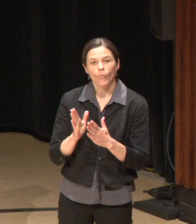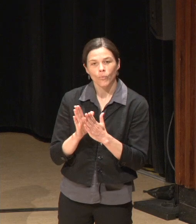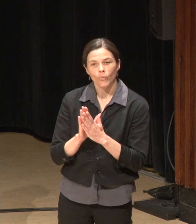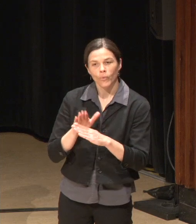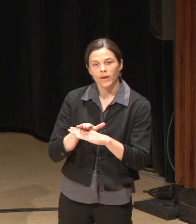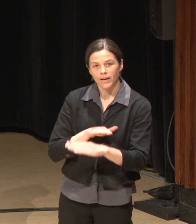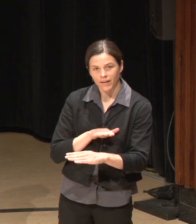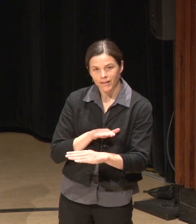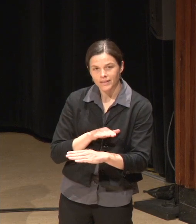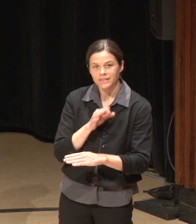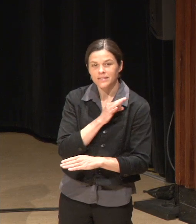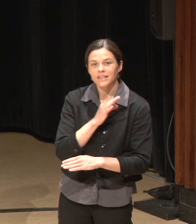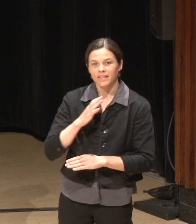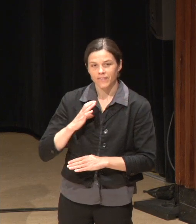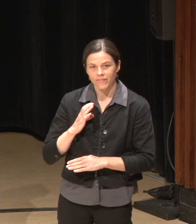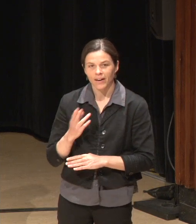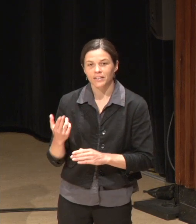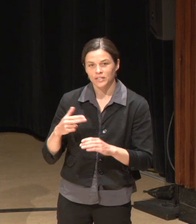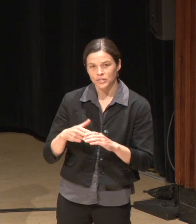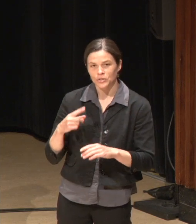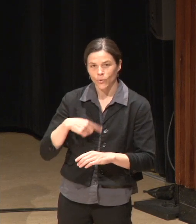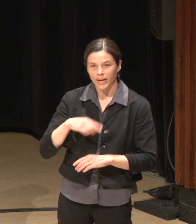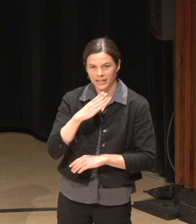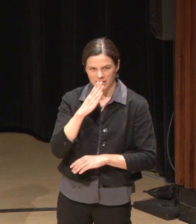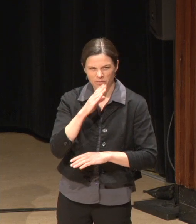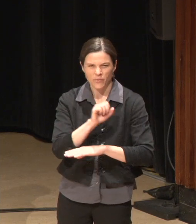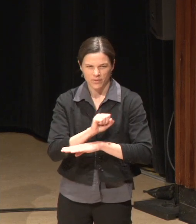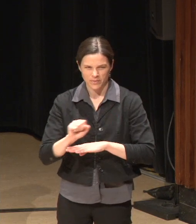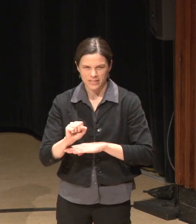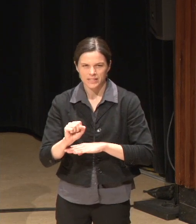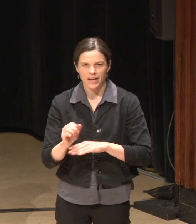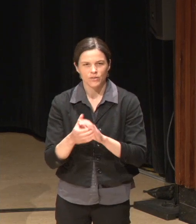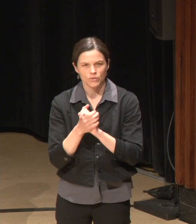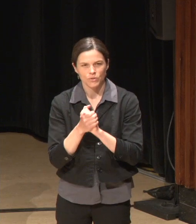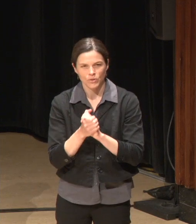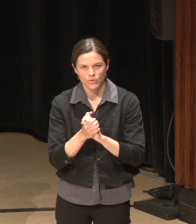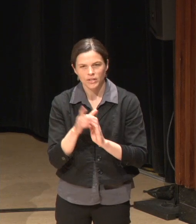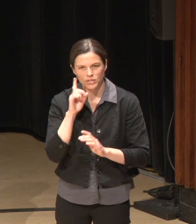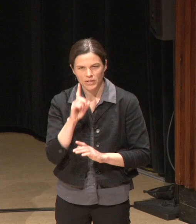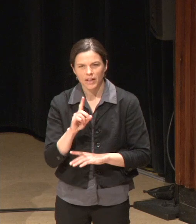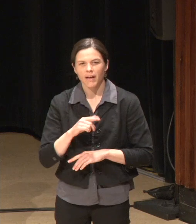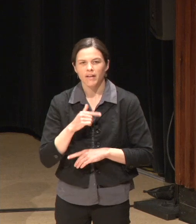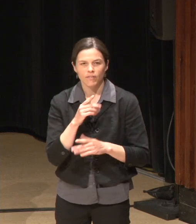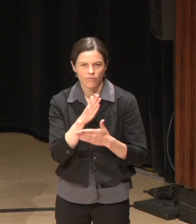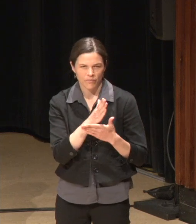front of the stage to congratulate them as each program group is presented.